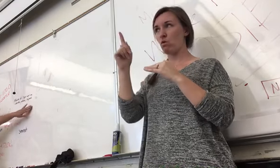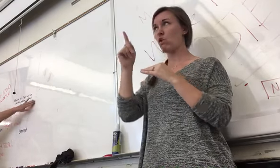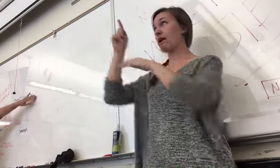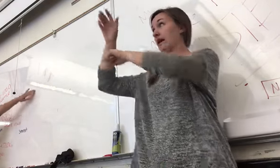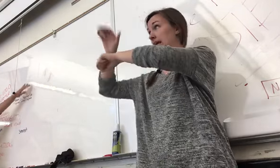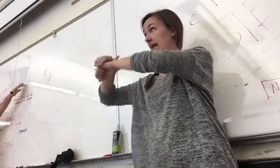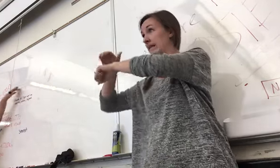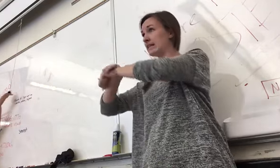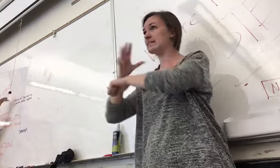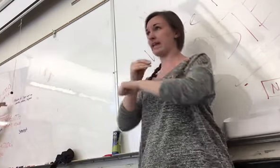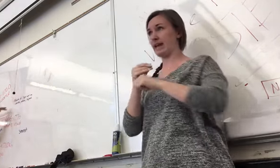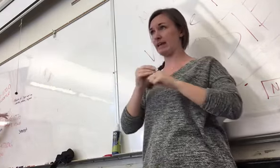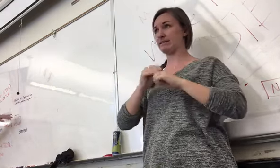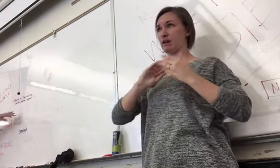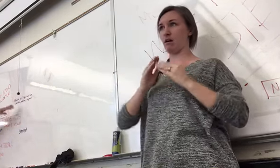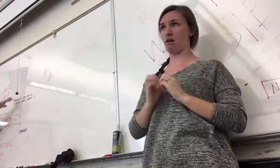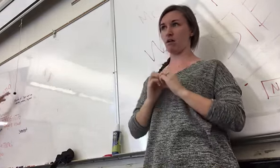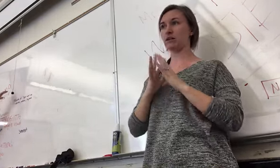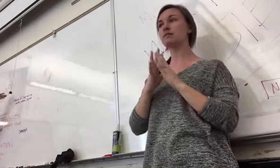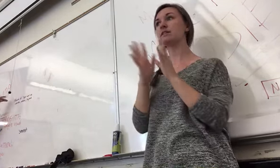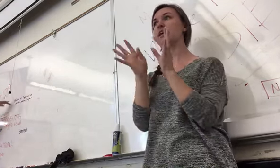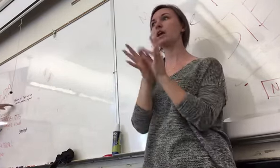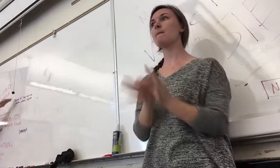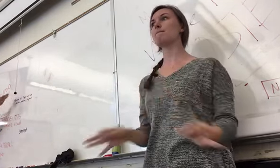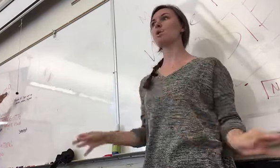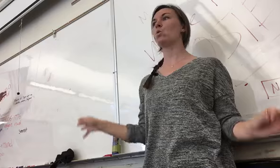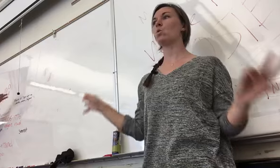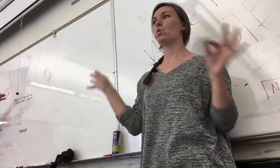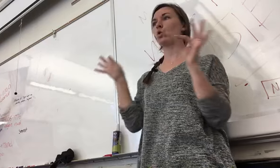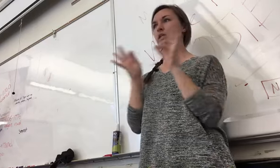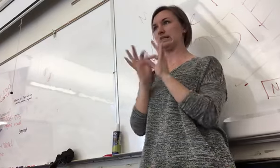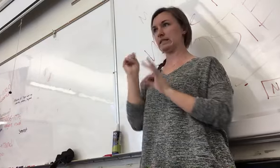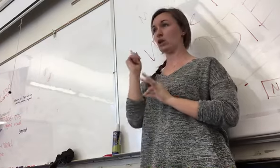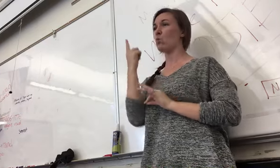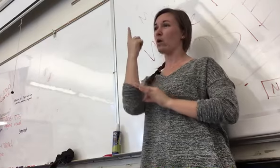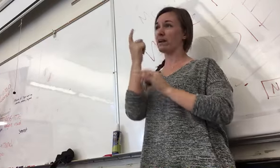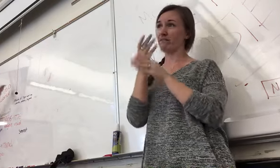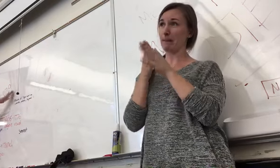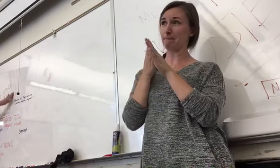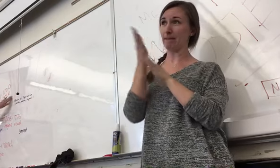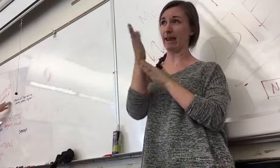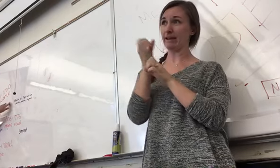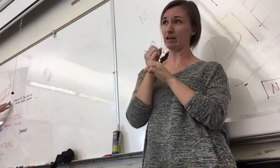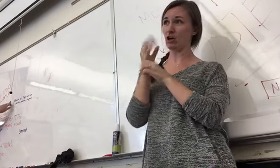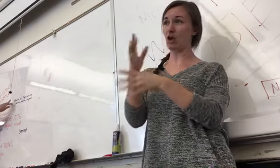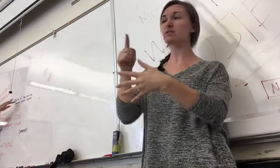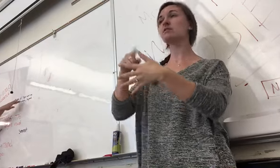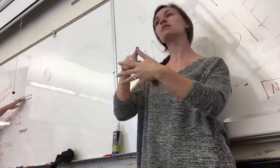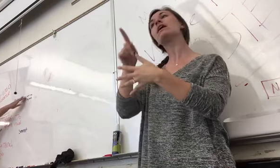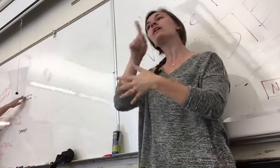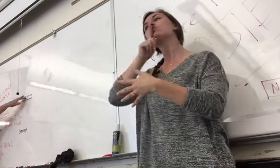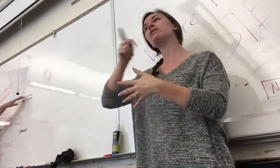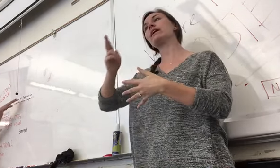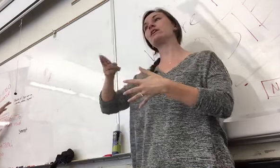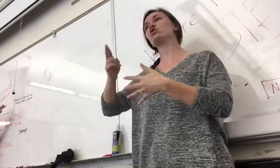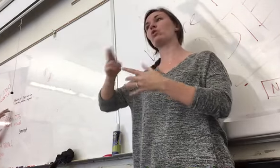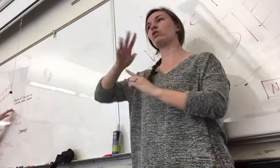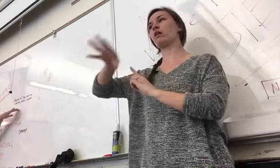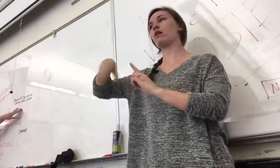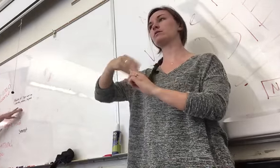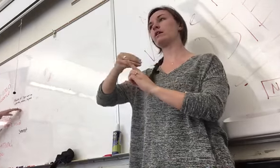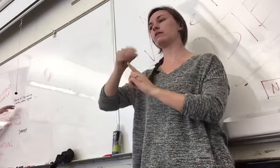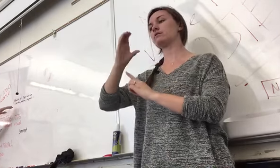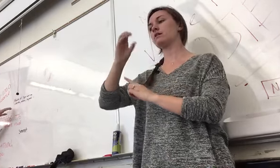This is very important. One of the major causes, in fact, this is more of a historical context, and then